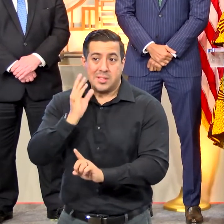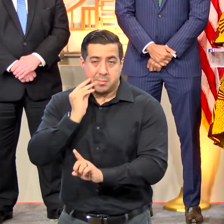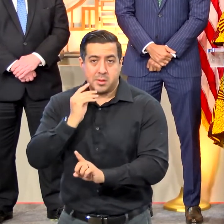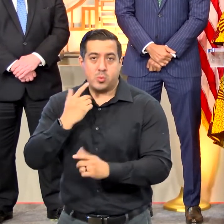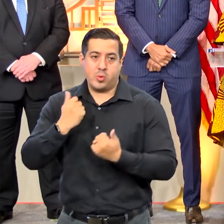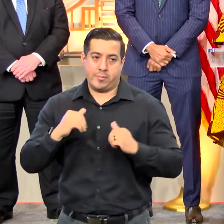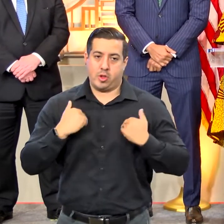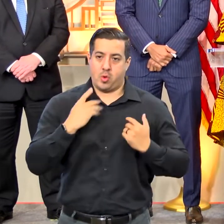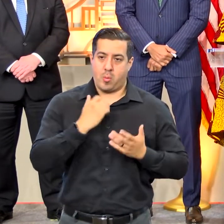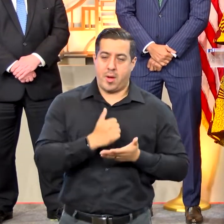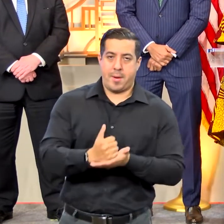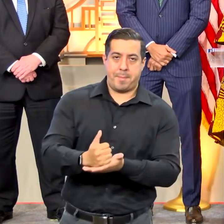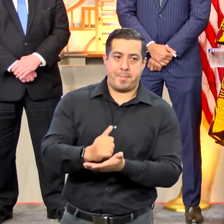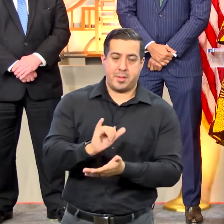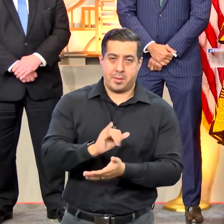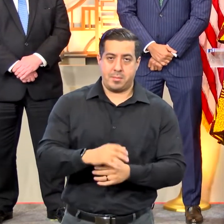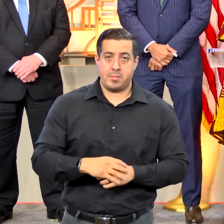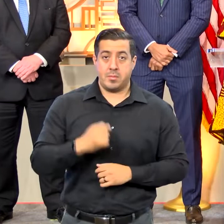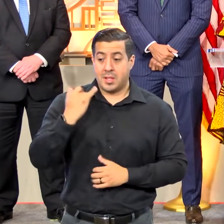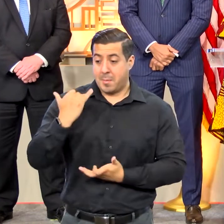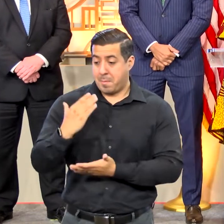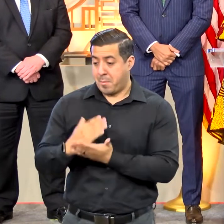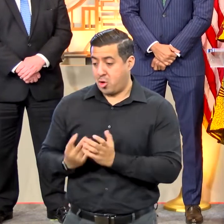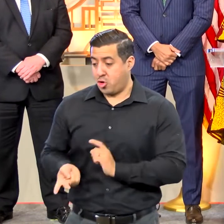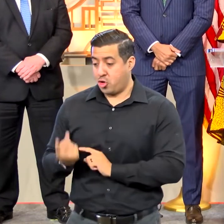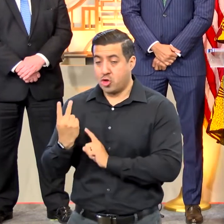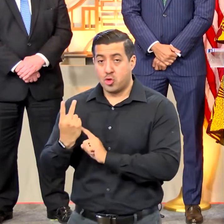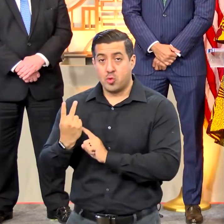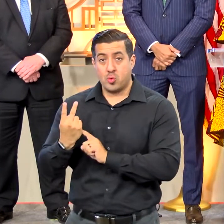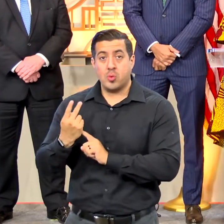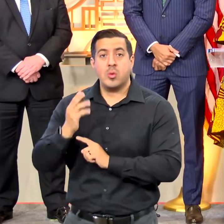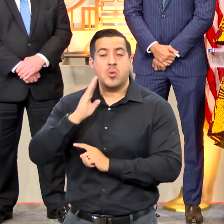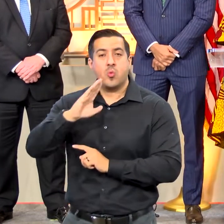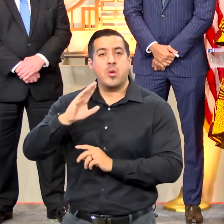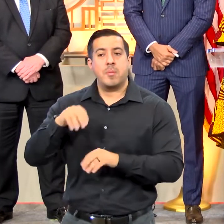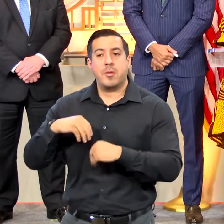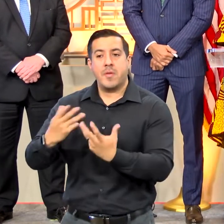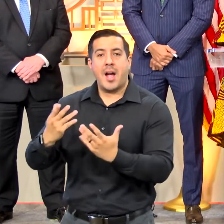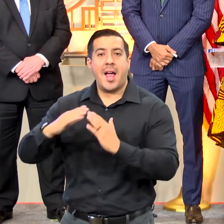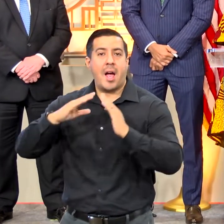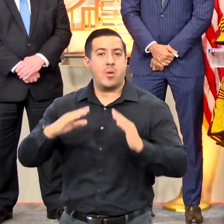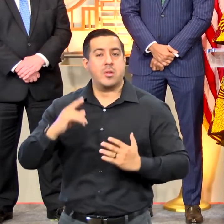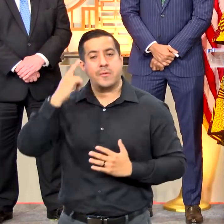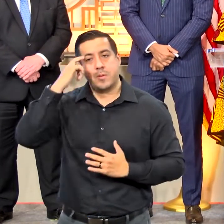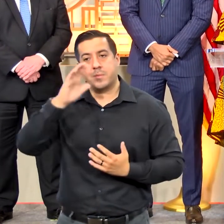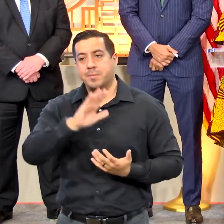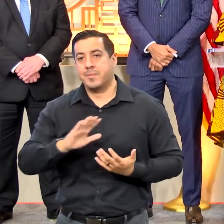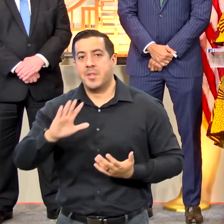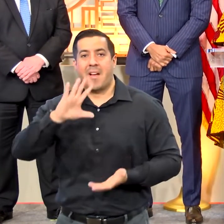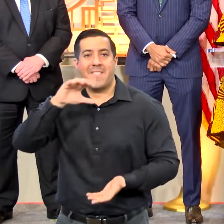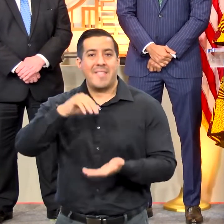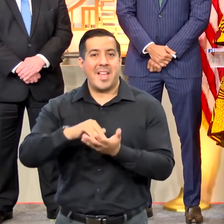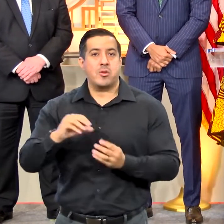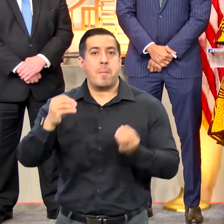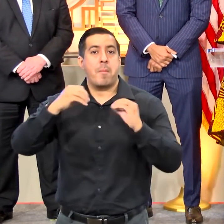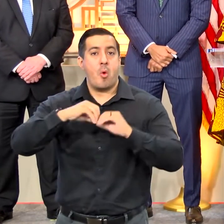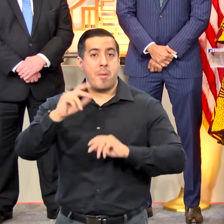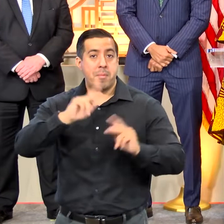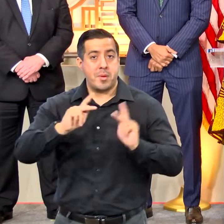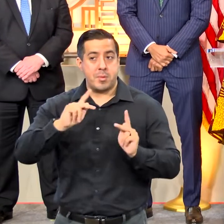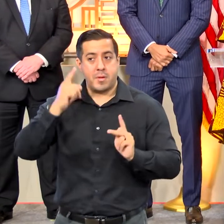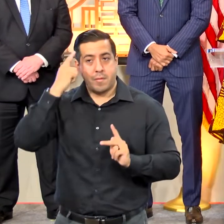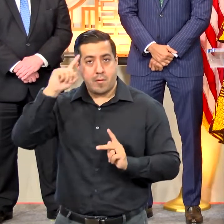we celebrate today, phase 2 of this effort will provide housing to at least 5,000 more